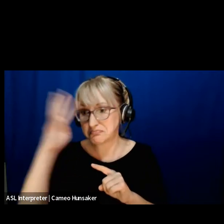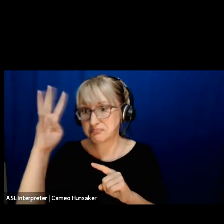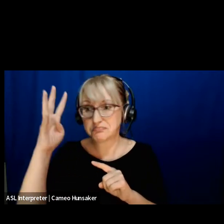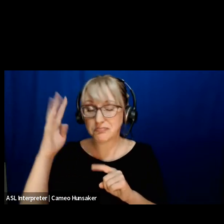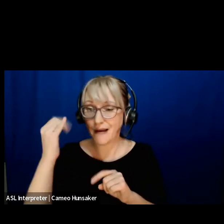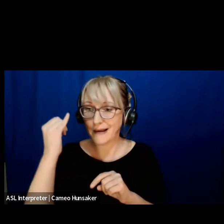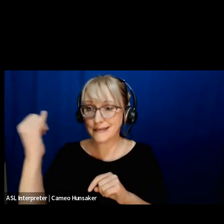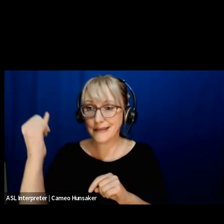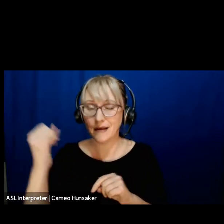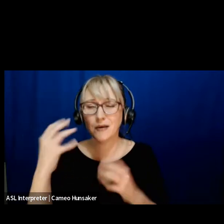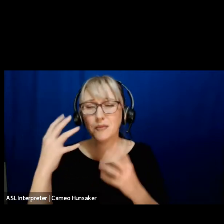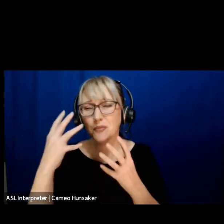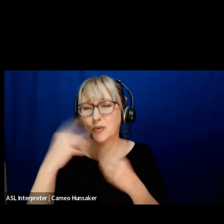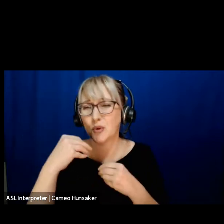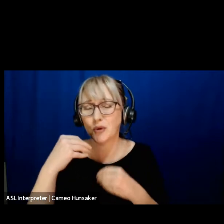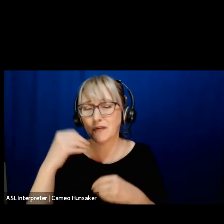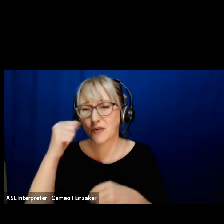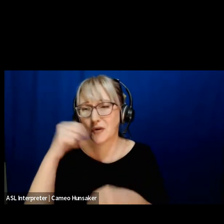David Best,